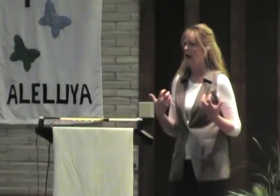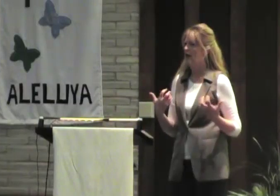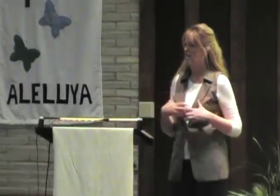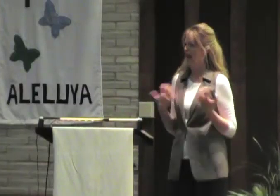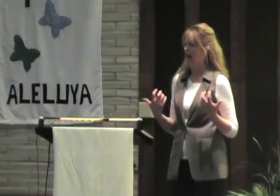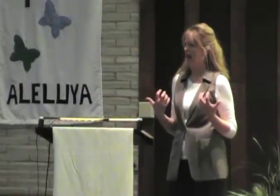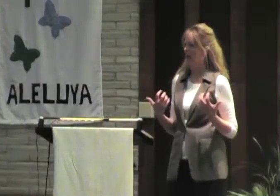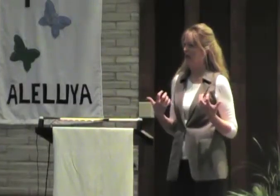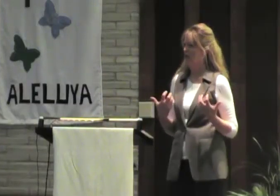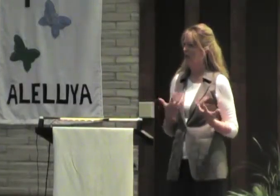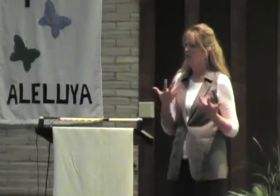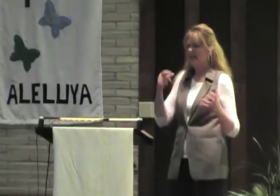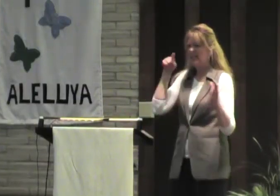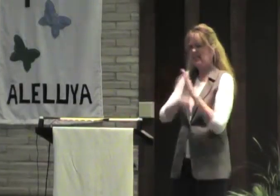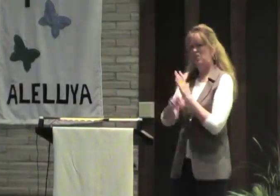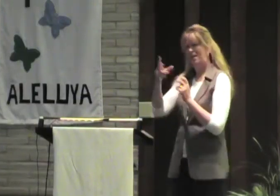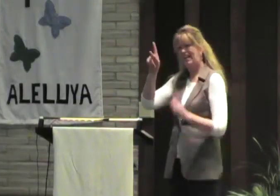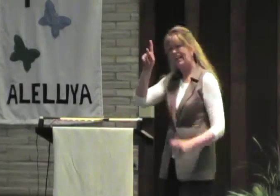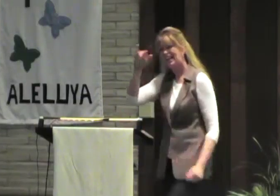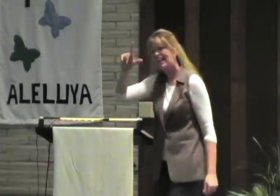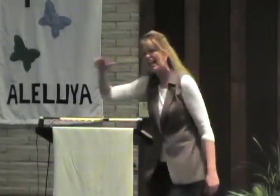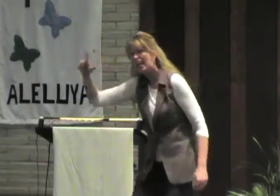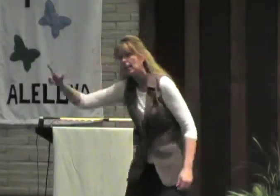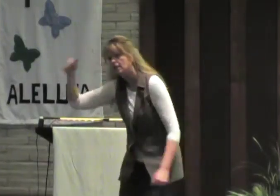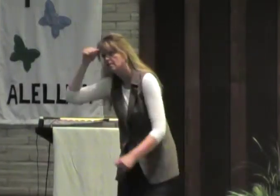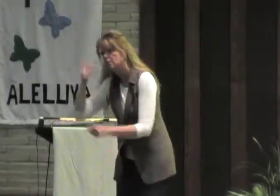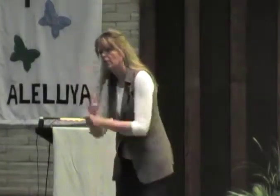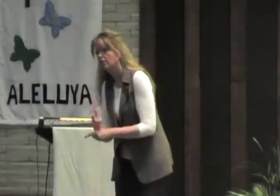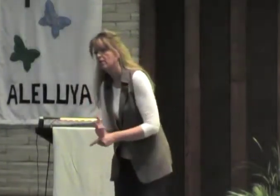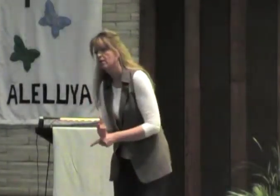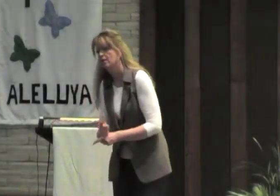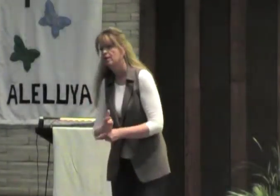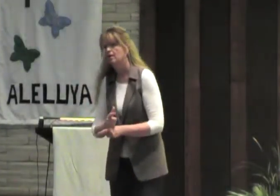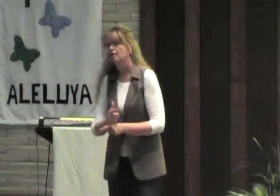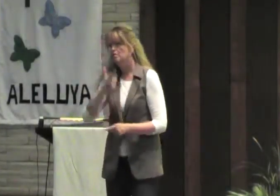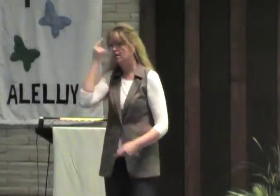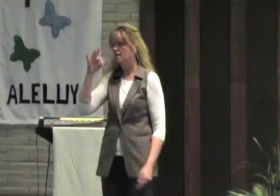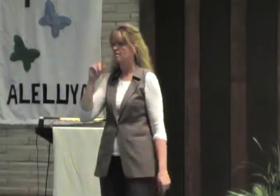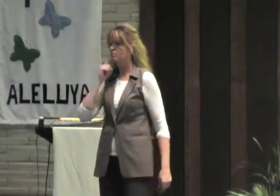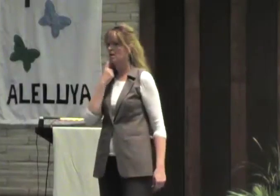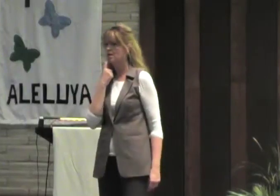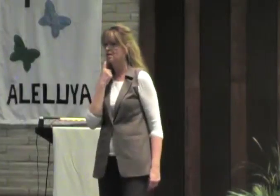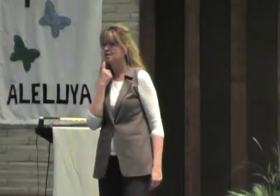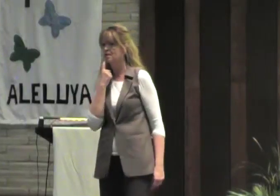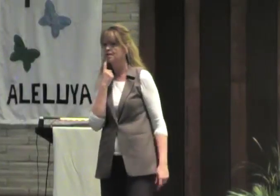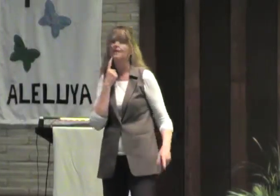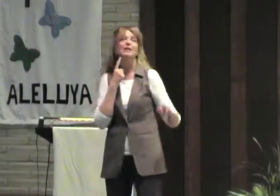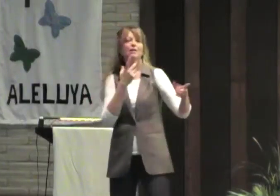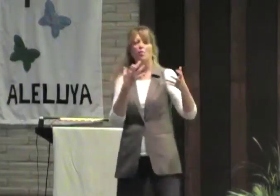They were so angry. They wanted to kill him, their brother, because of jealousy.